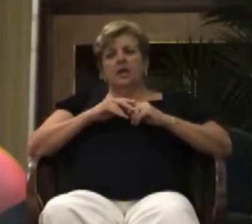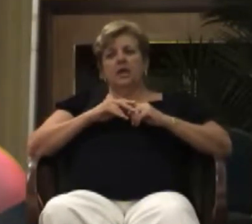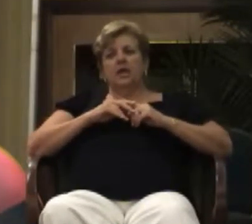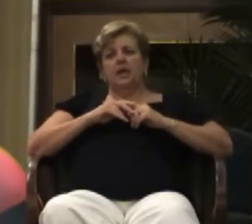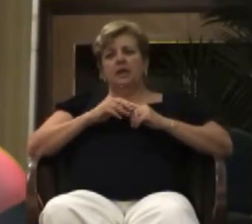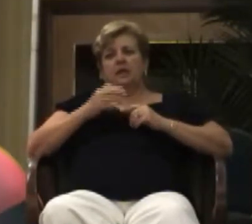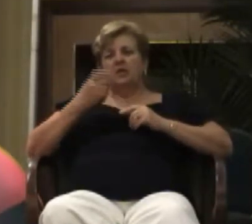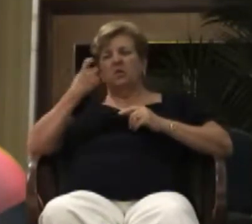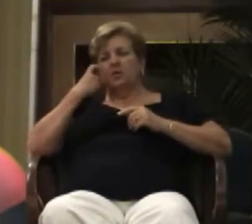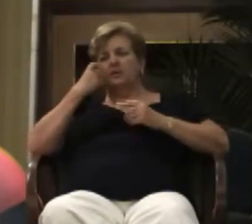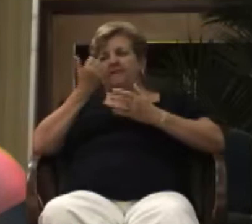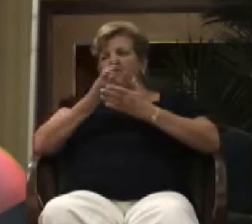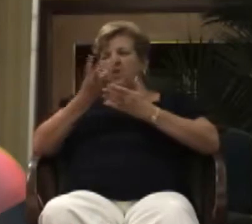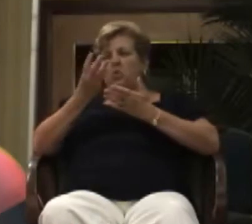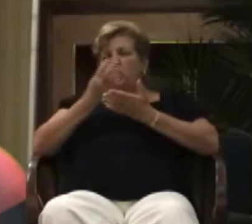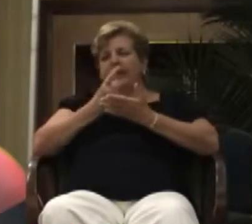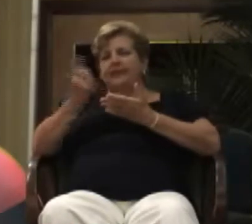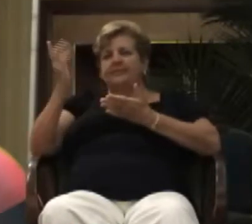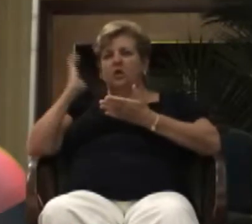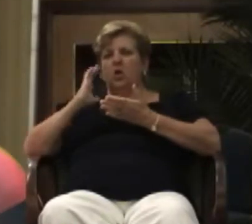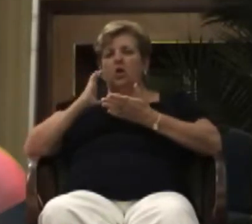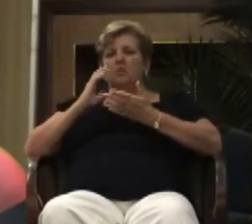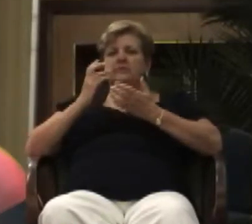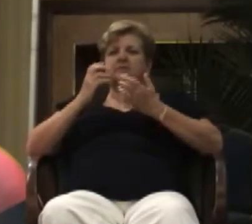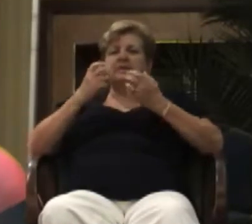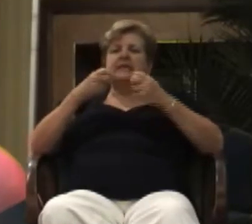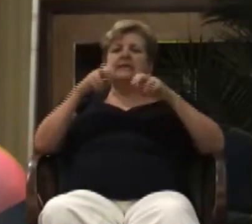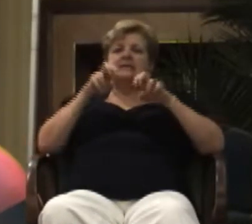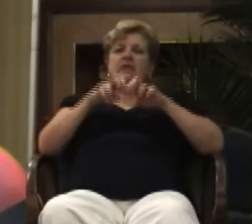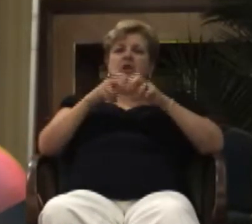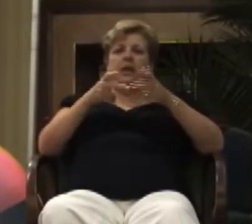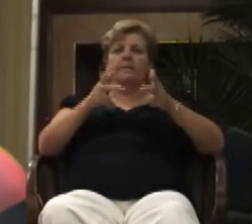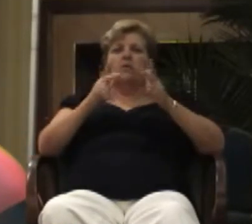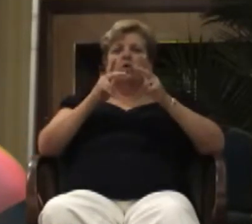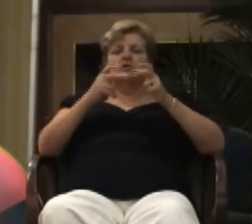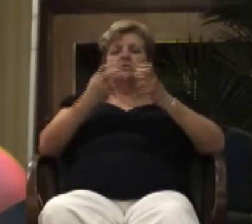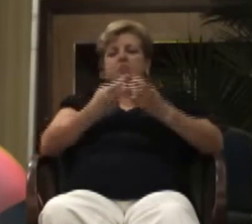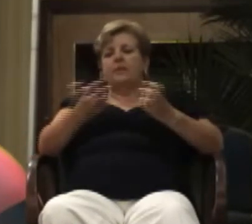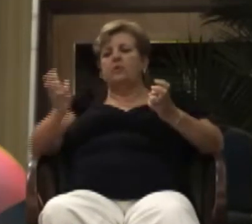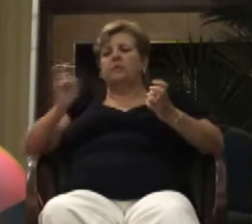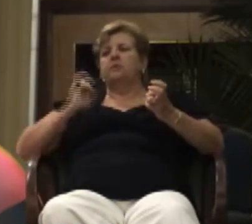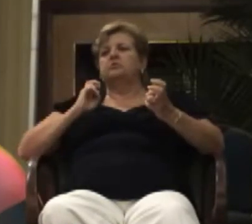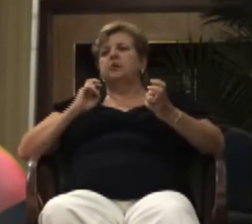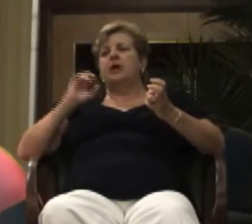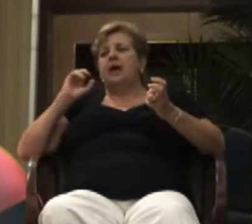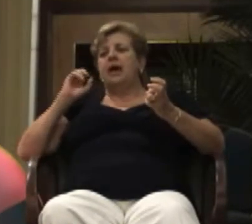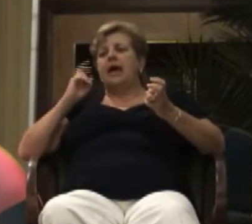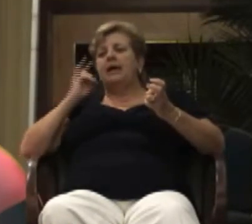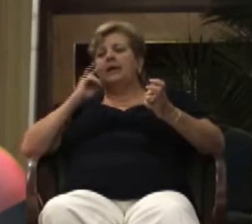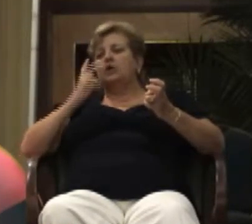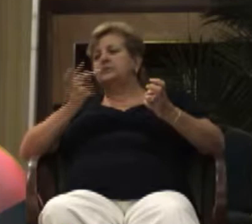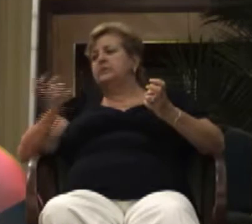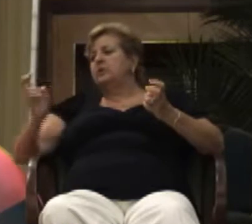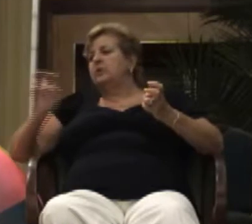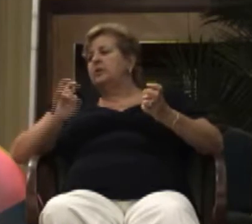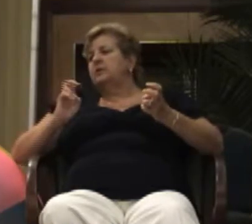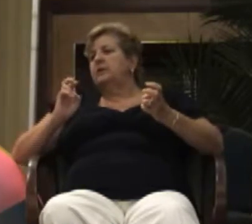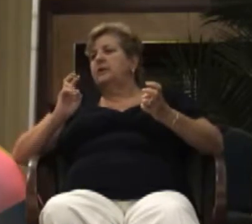ago, and it was one of those wraparound porches, and I couldn't see, but I could hear her talking to some gentleman, and he was trying to tell her about